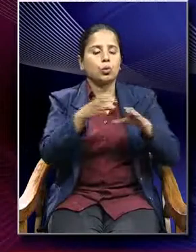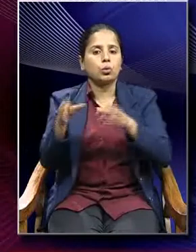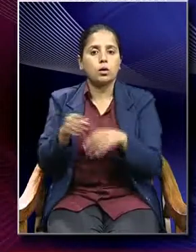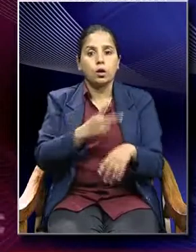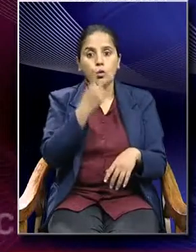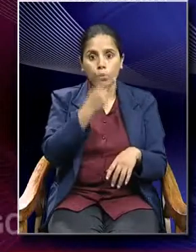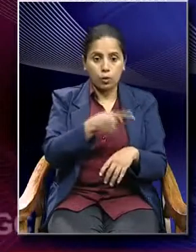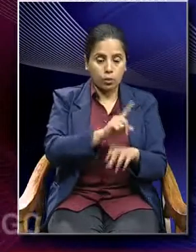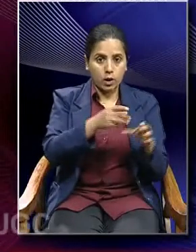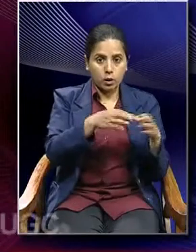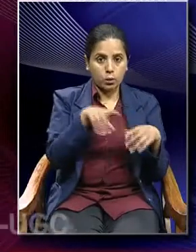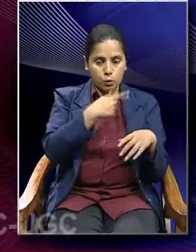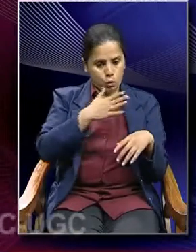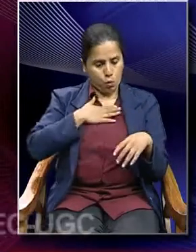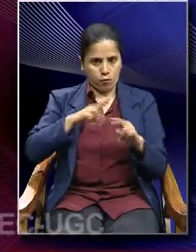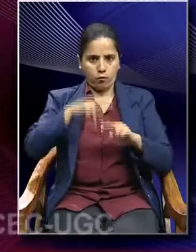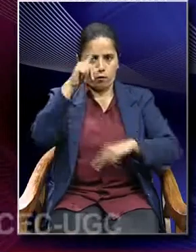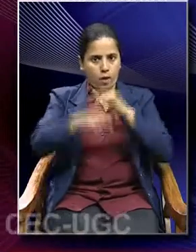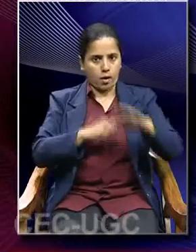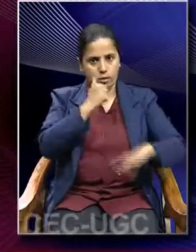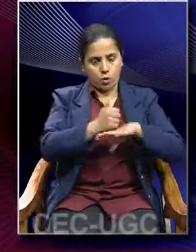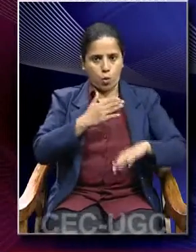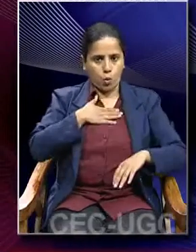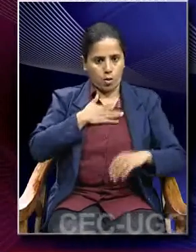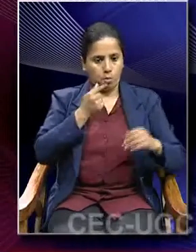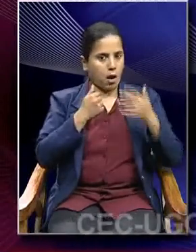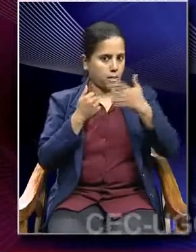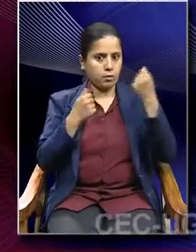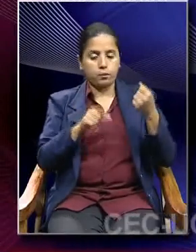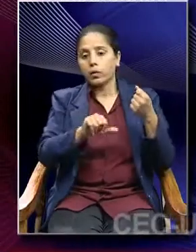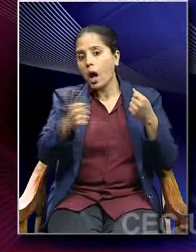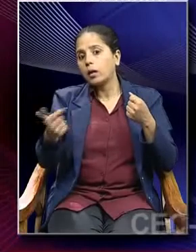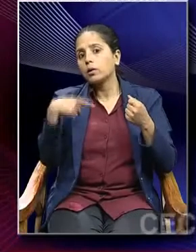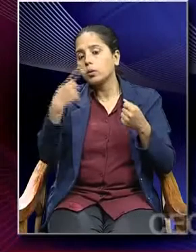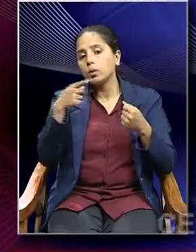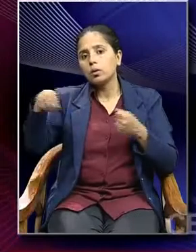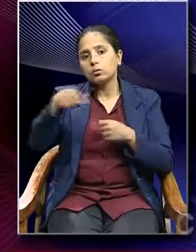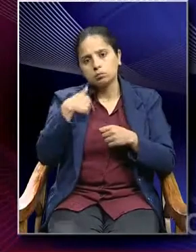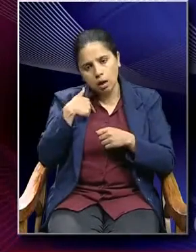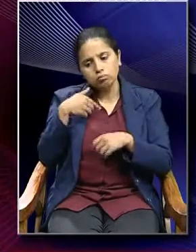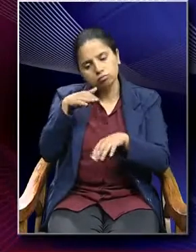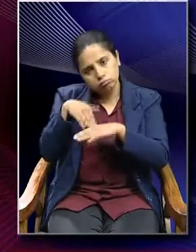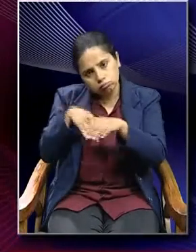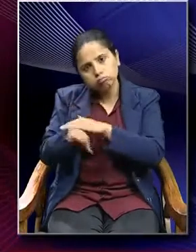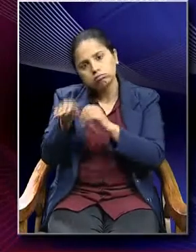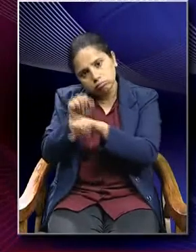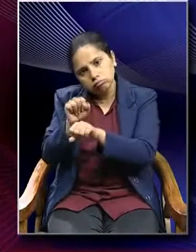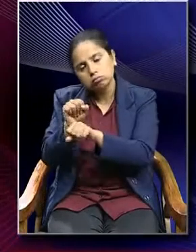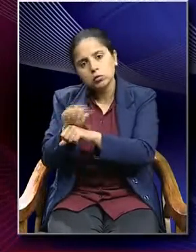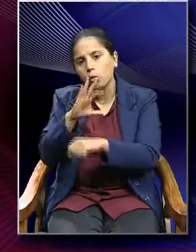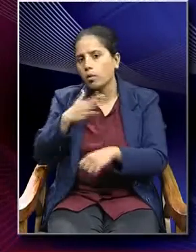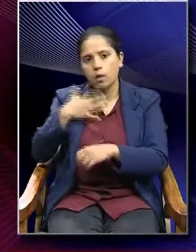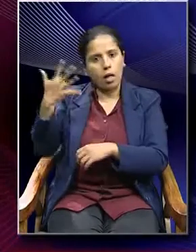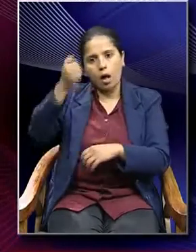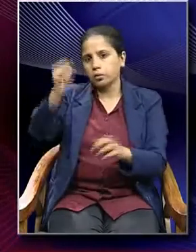class who owned the factory, who owned the capital, and the other who had to work on that. So it created